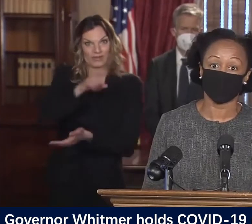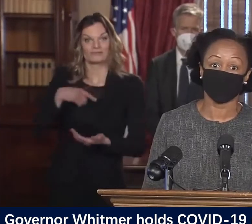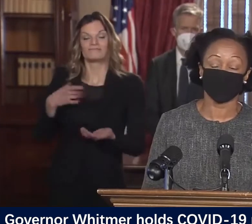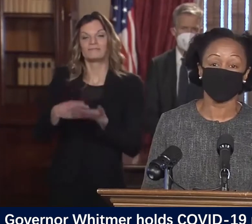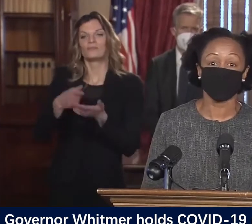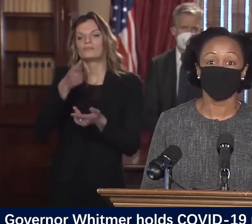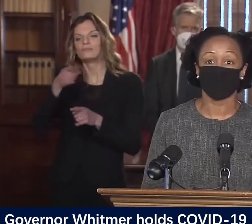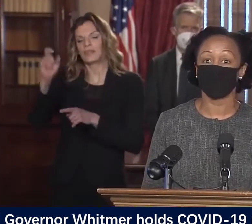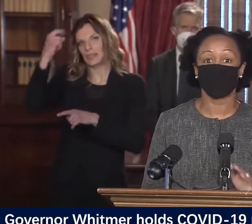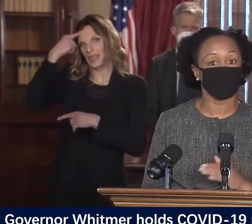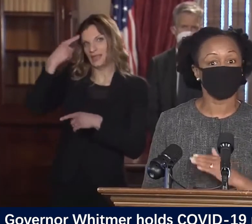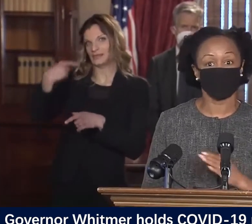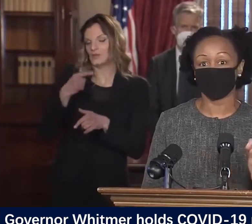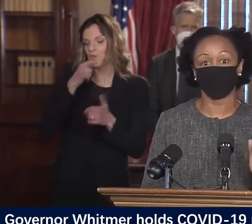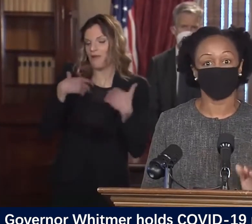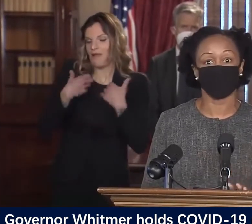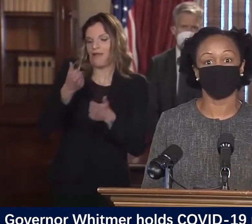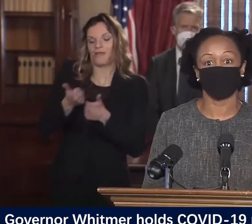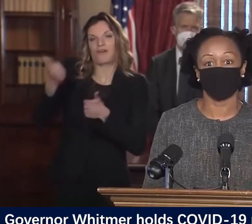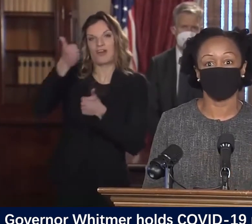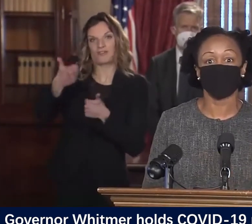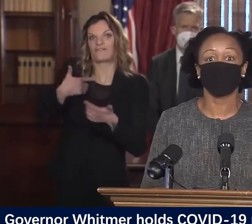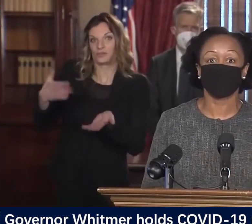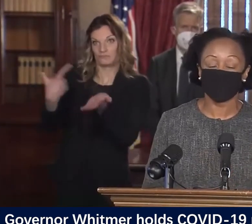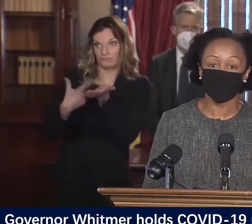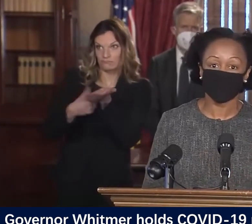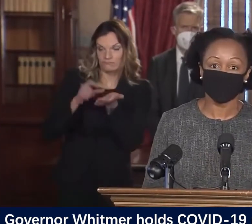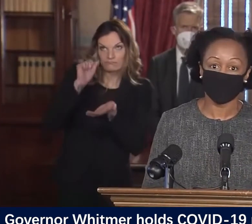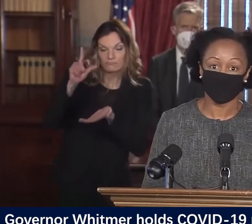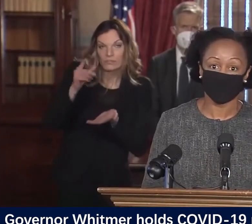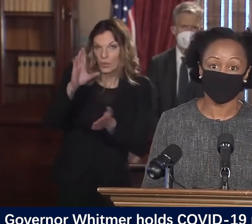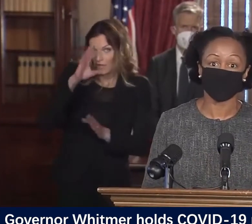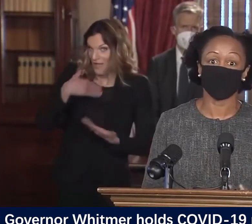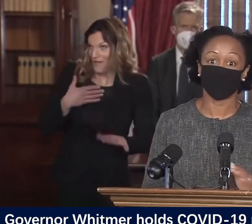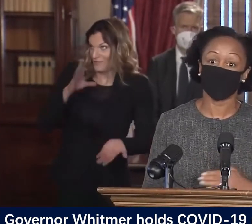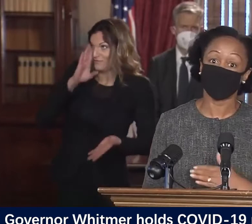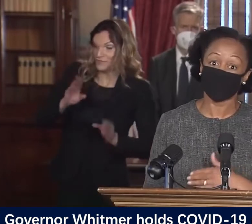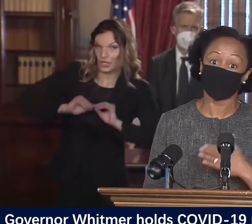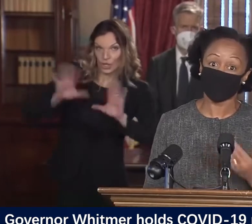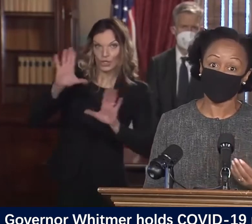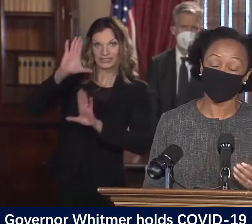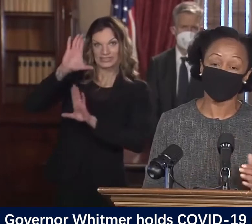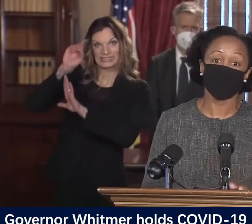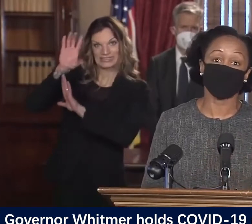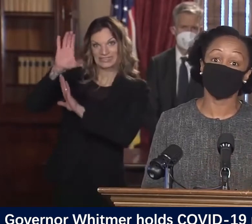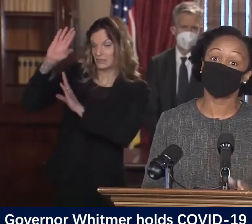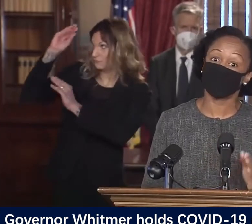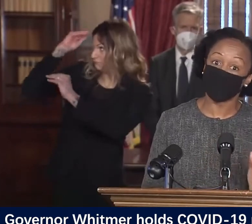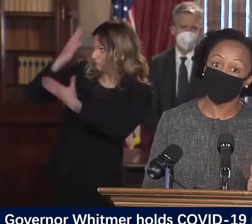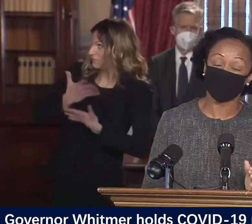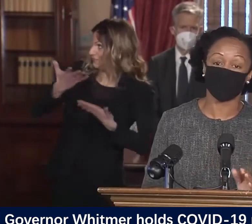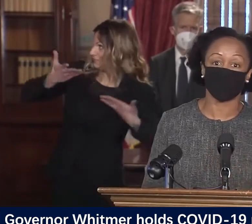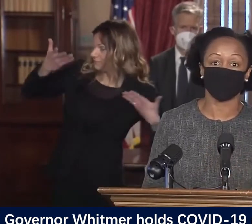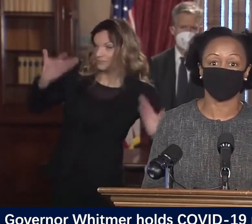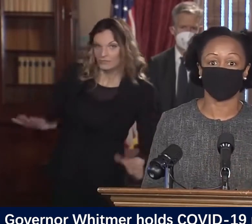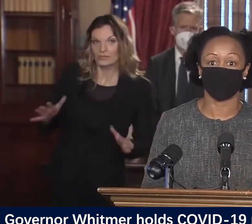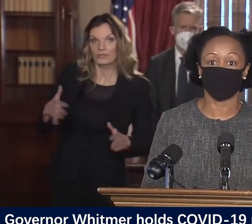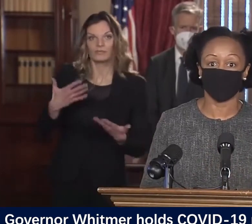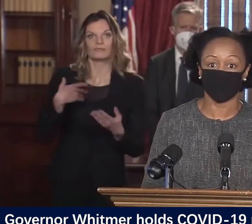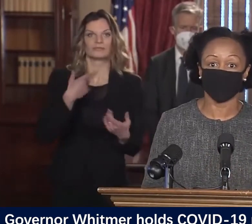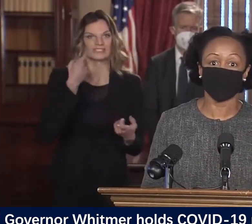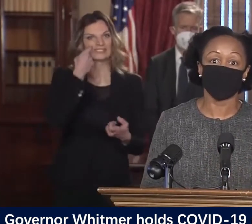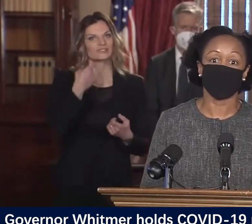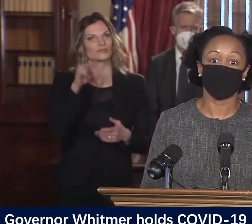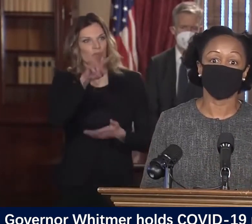Health Officer, based on very clear CDC guidelines and what we have seen, at least from media reports